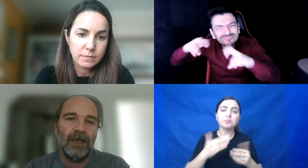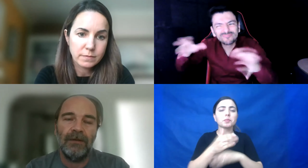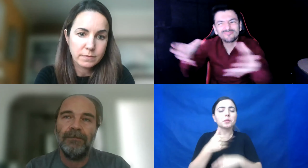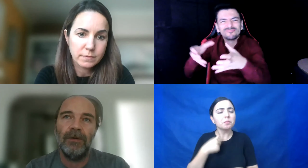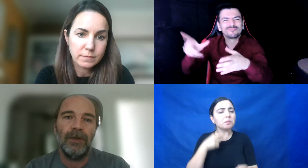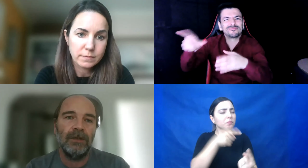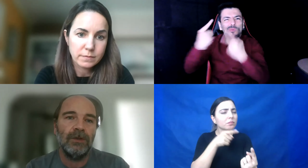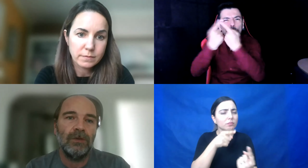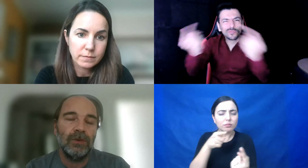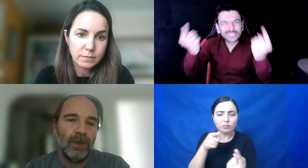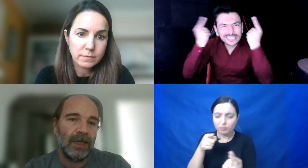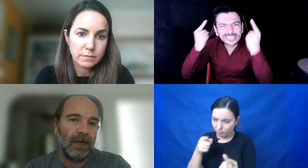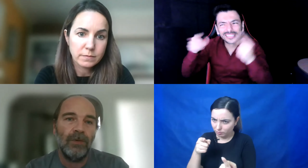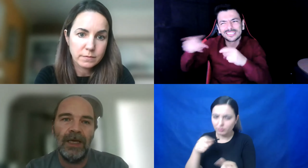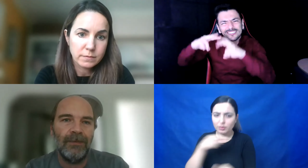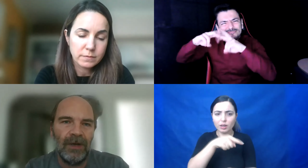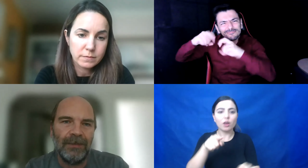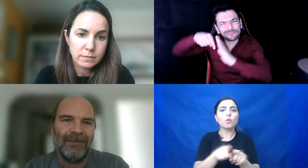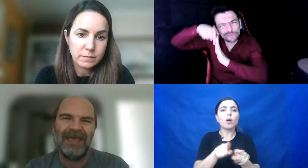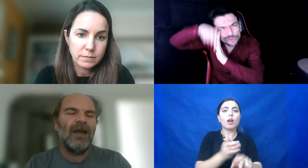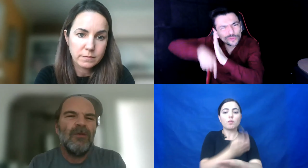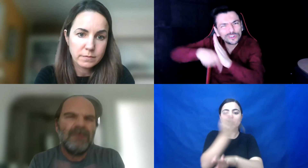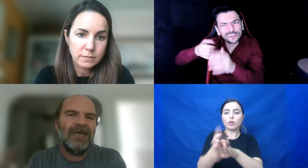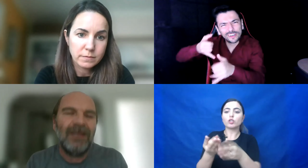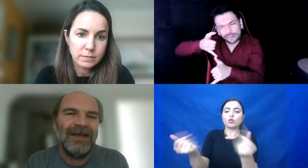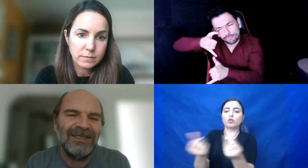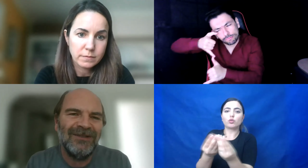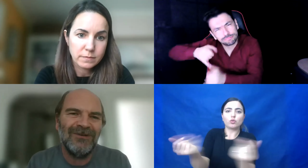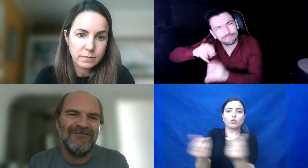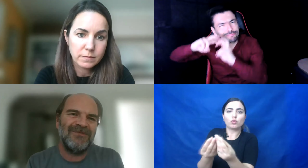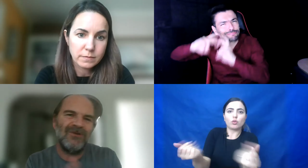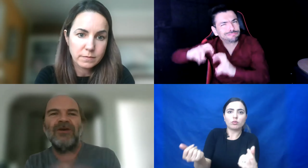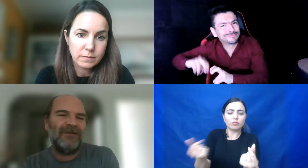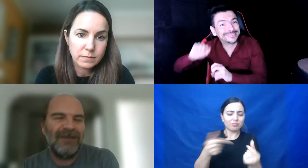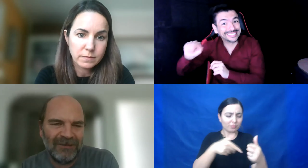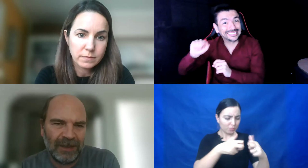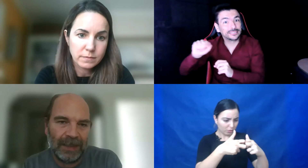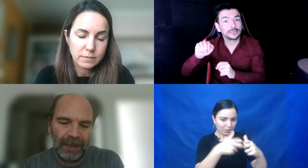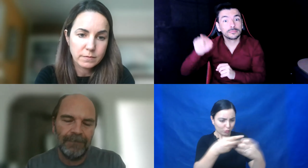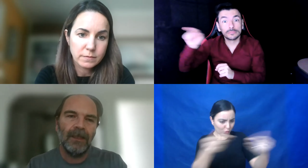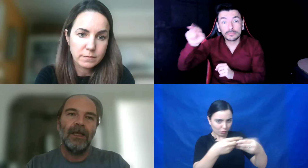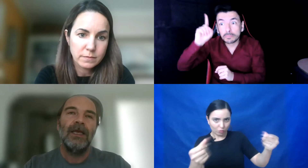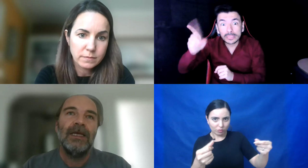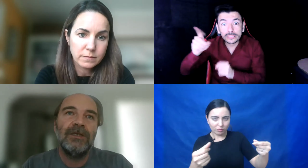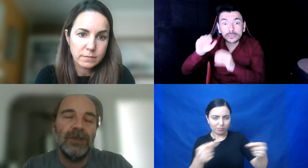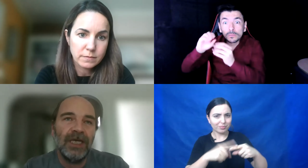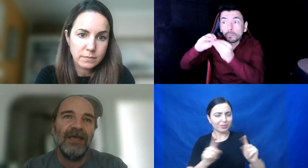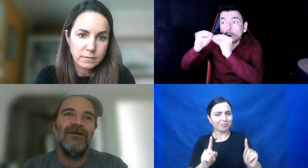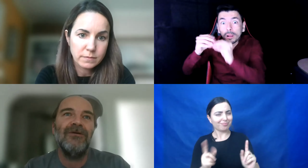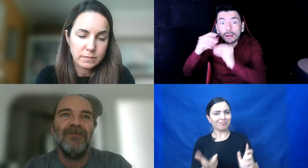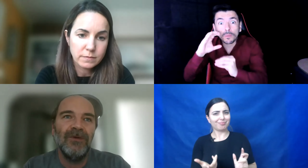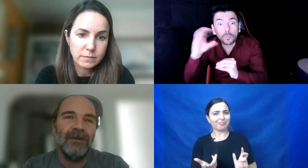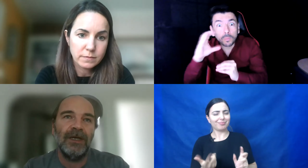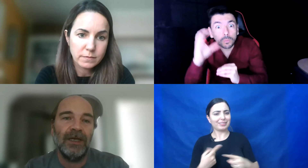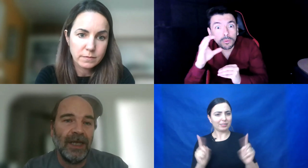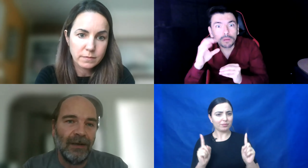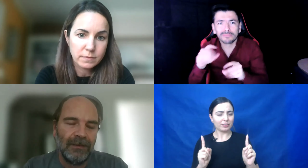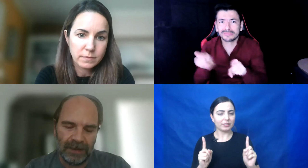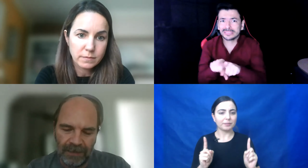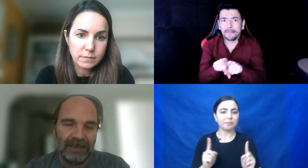found that we were being proposed solutions looking for problems, basically.